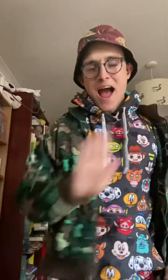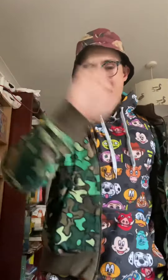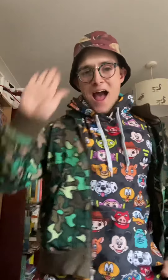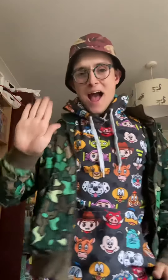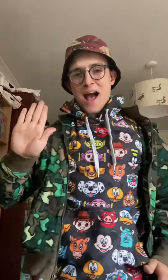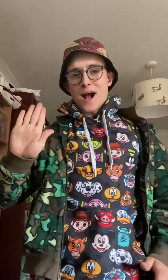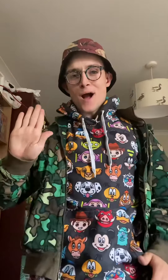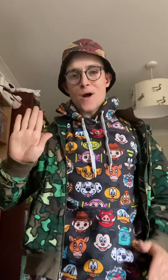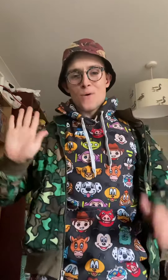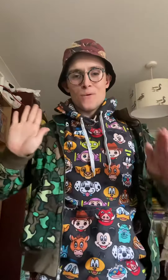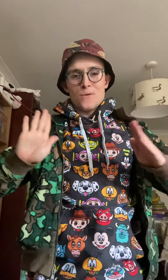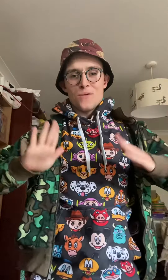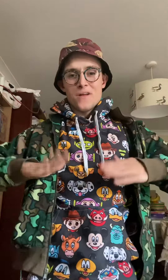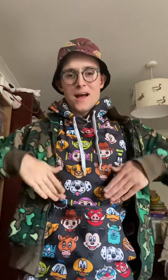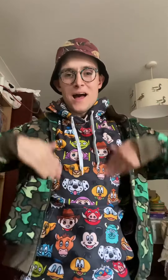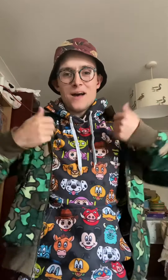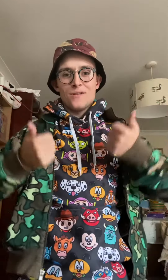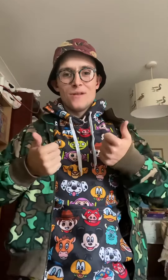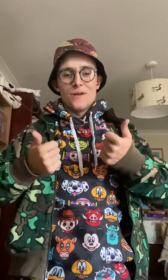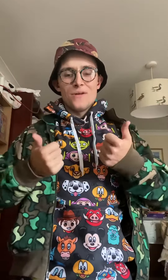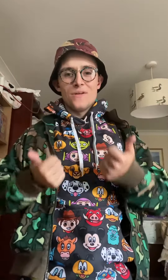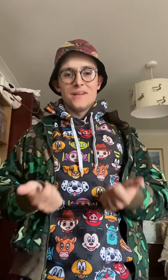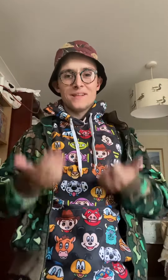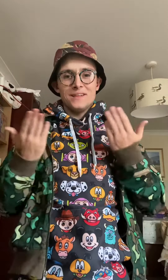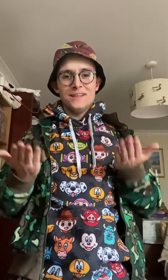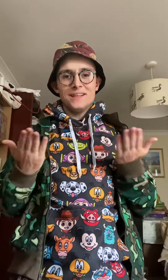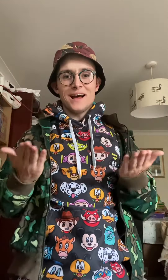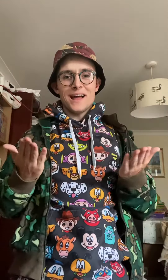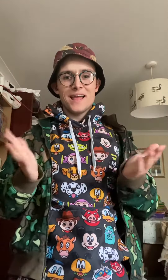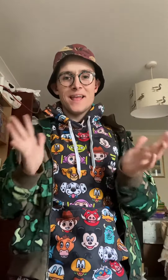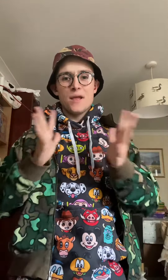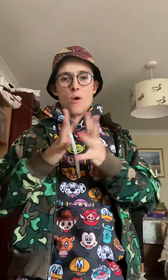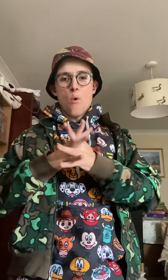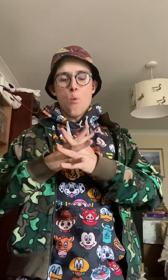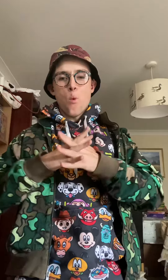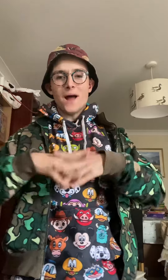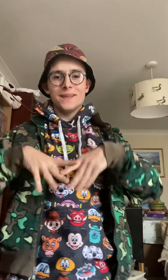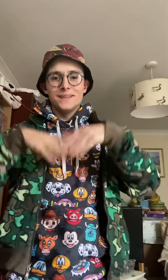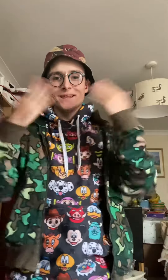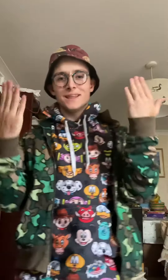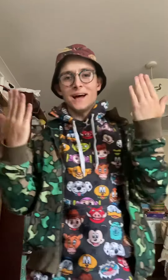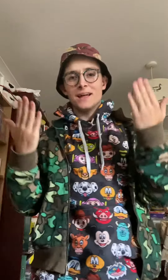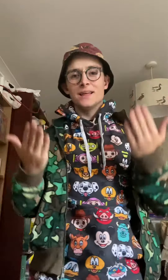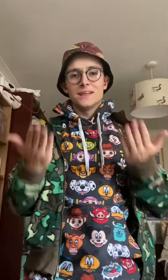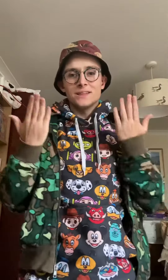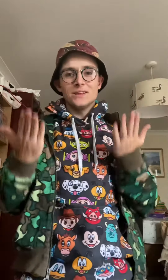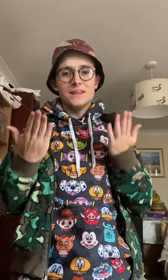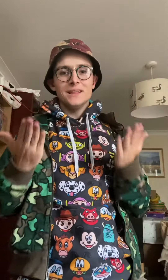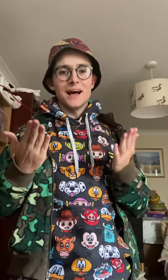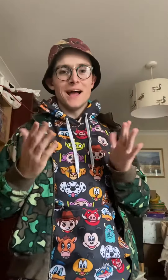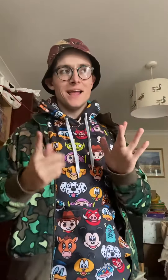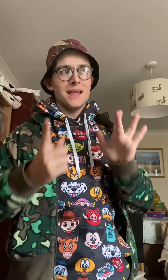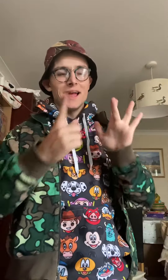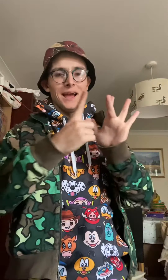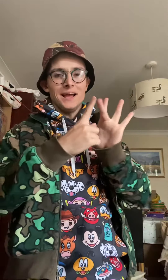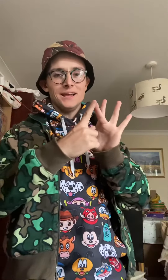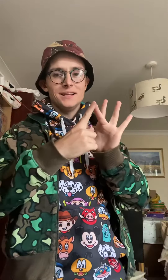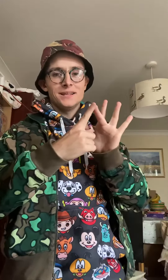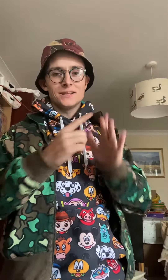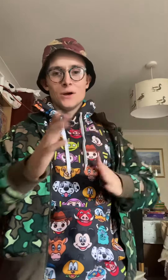Hello! How are you? This is my style. This is my This the